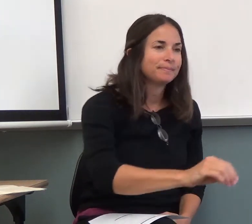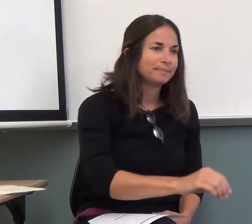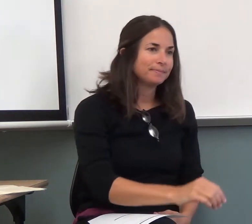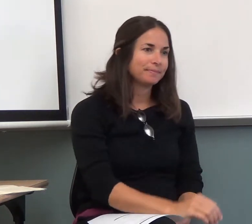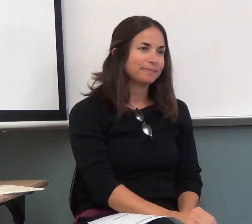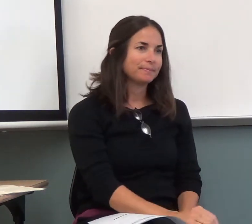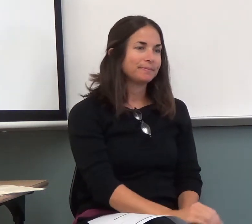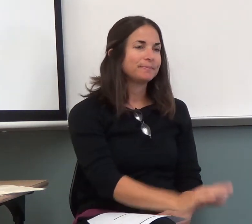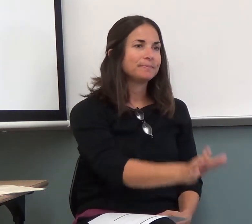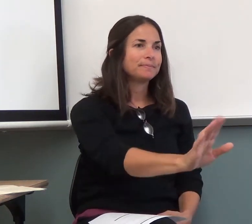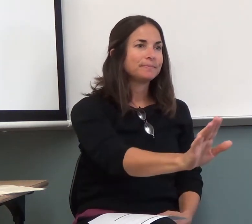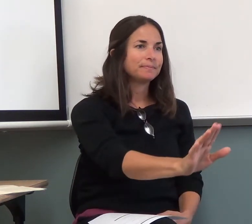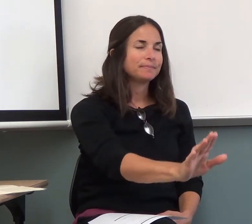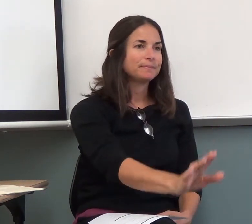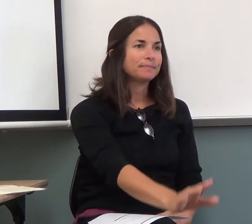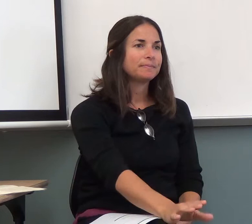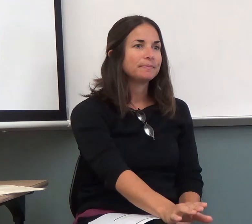And so you want a pronoun PR, correct?